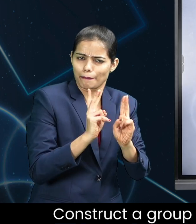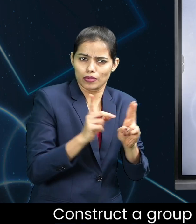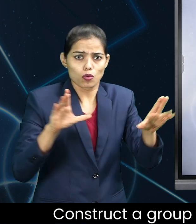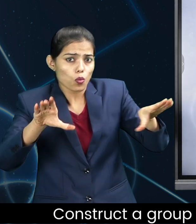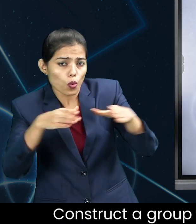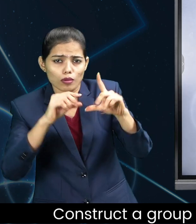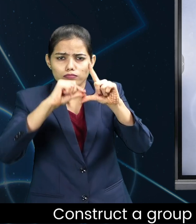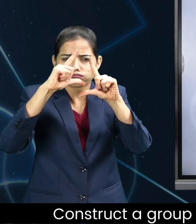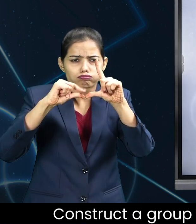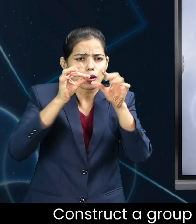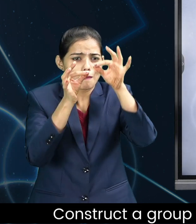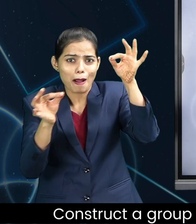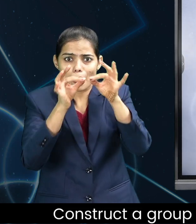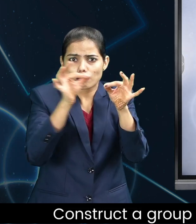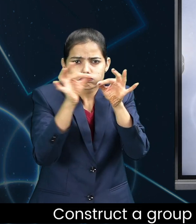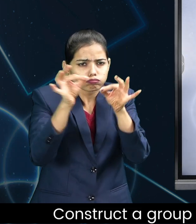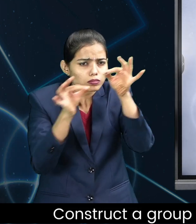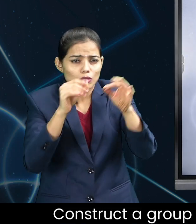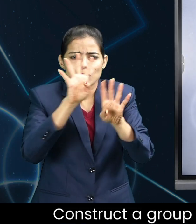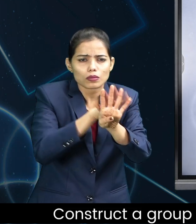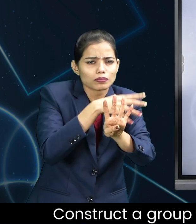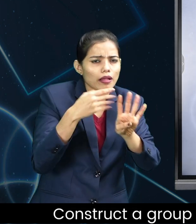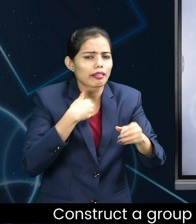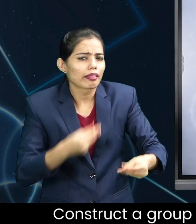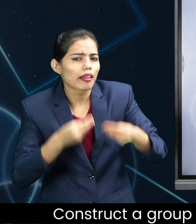Construct a group frequency distribution table for the given data.